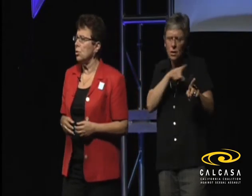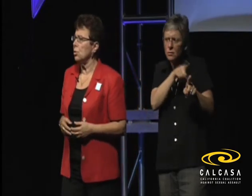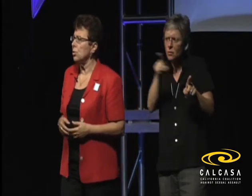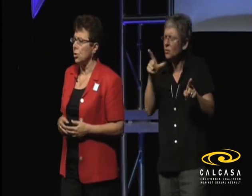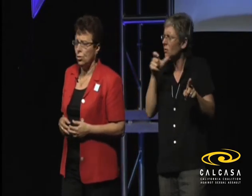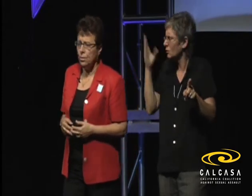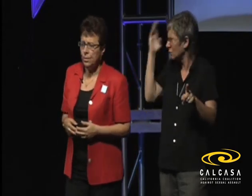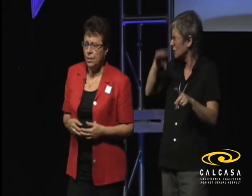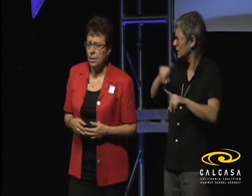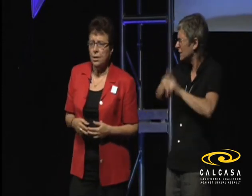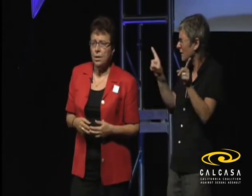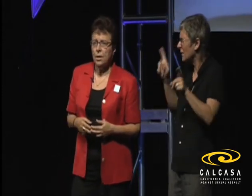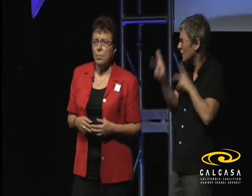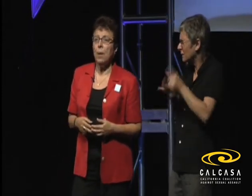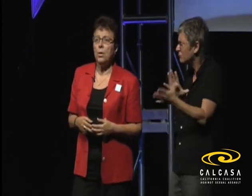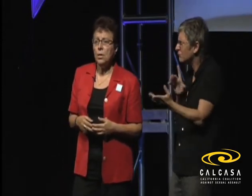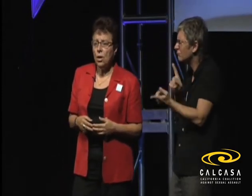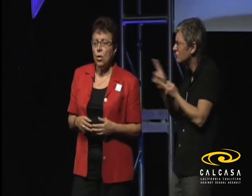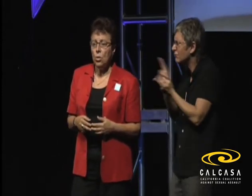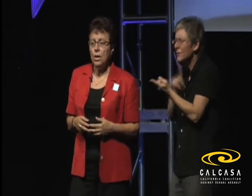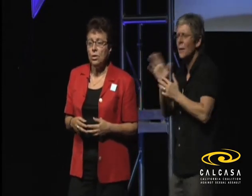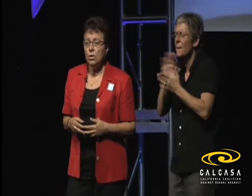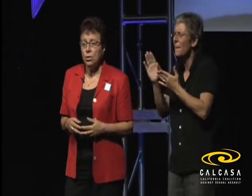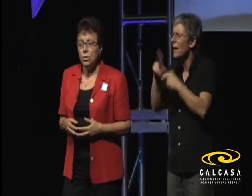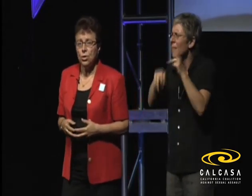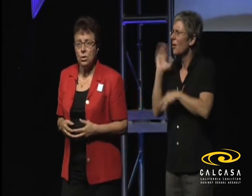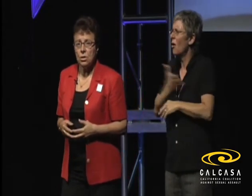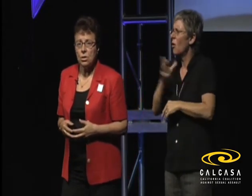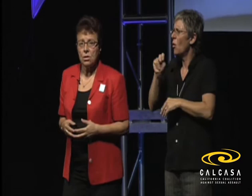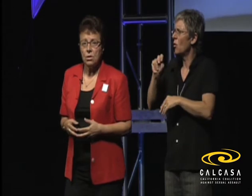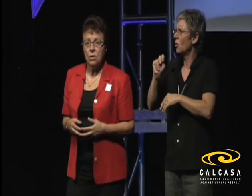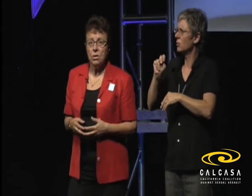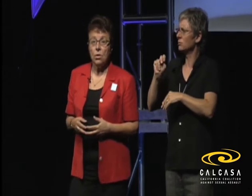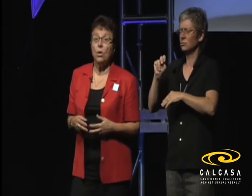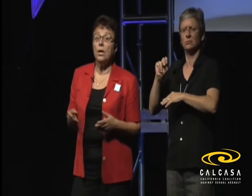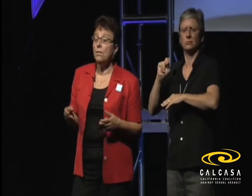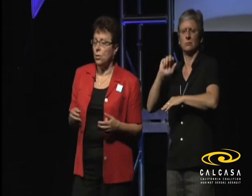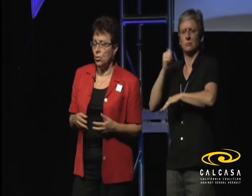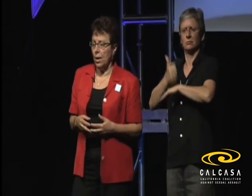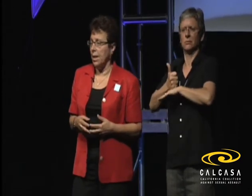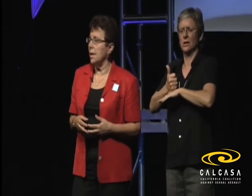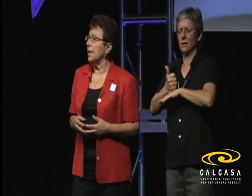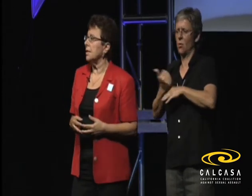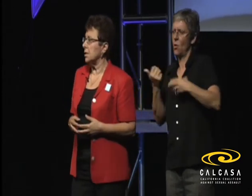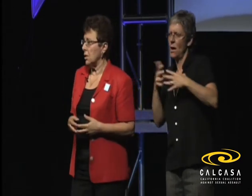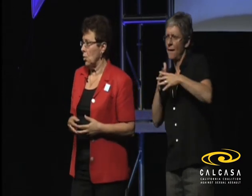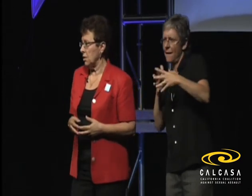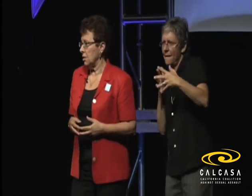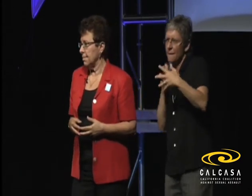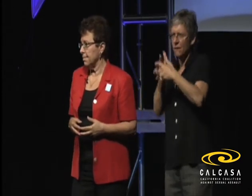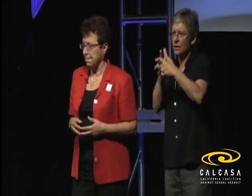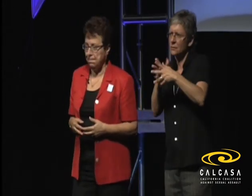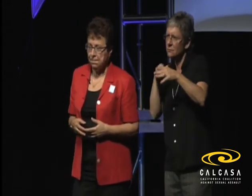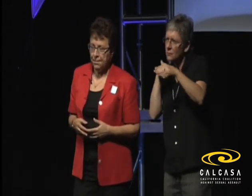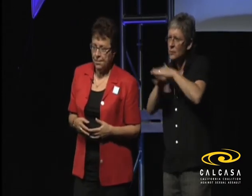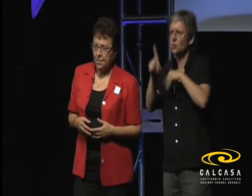the unusual too, by building our own institutions or infiltrating the existing